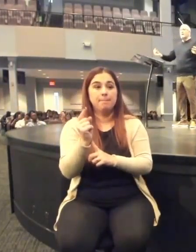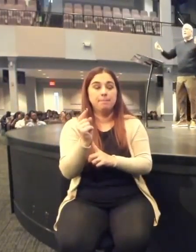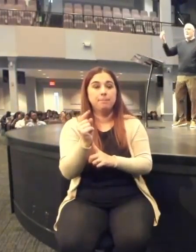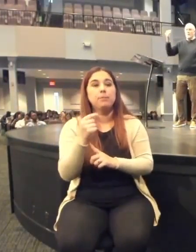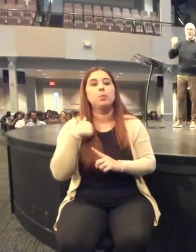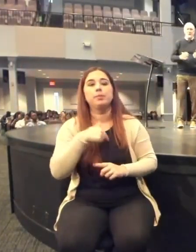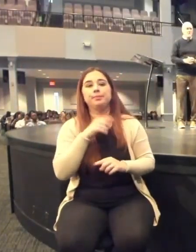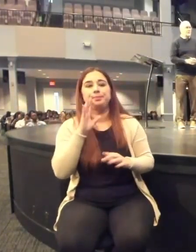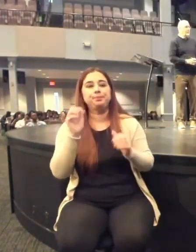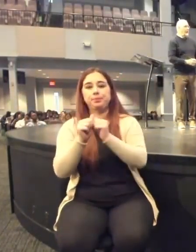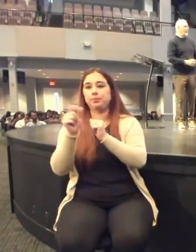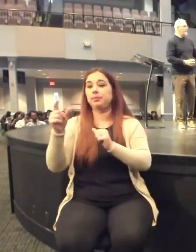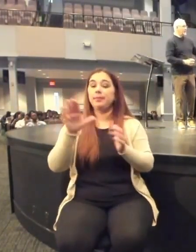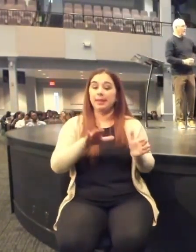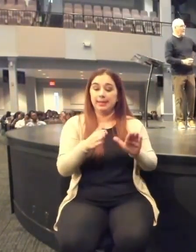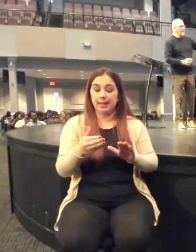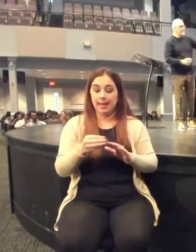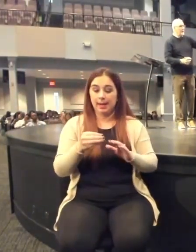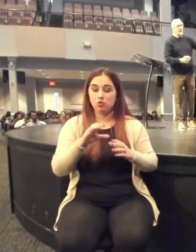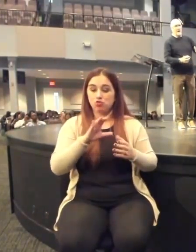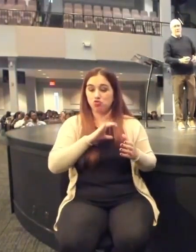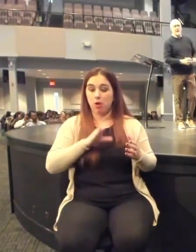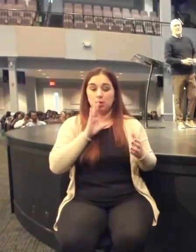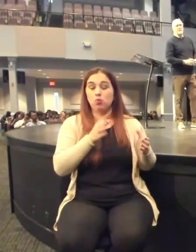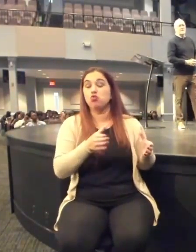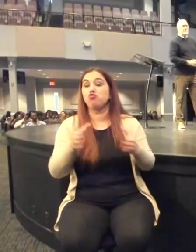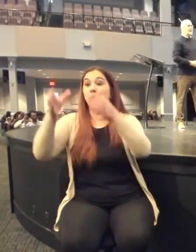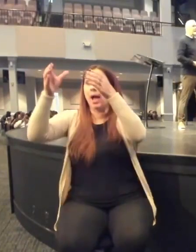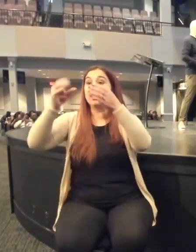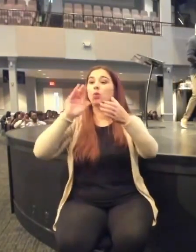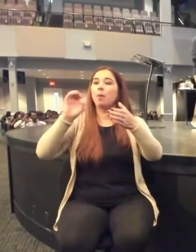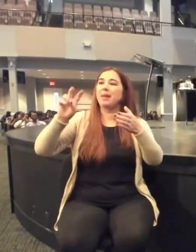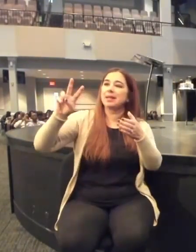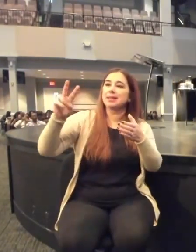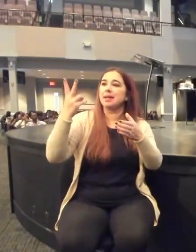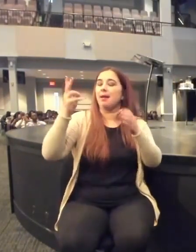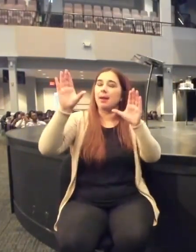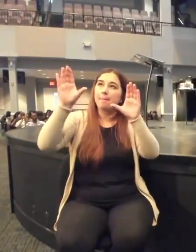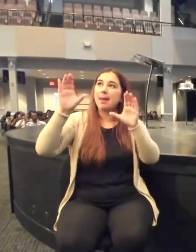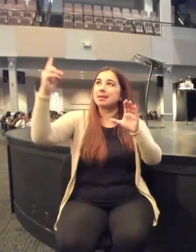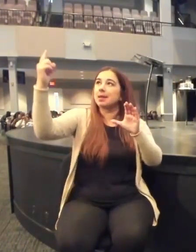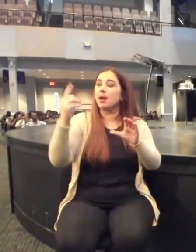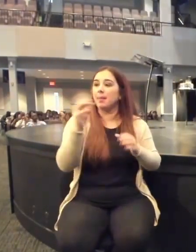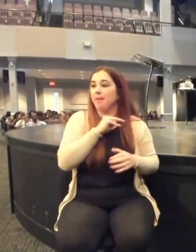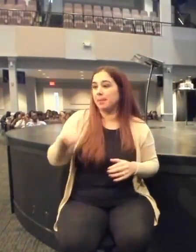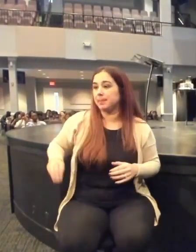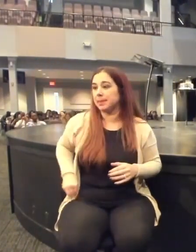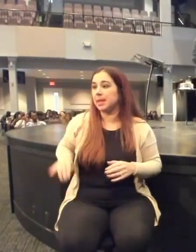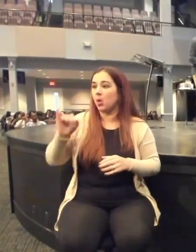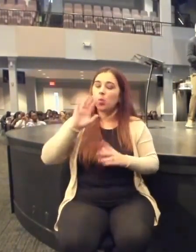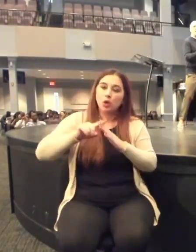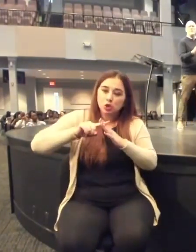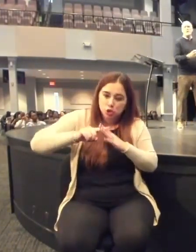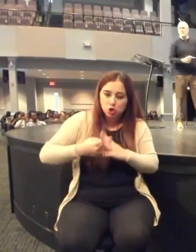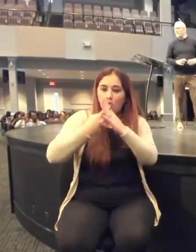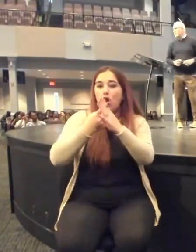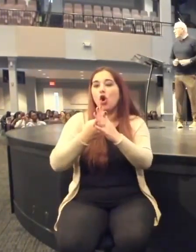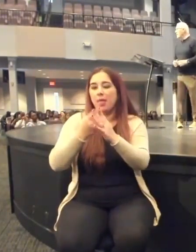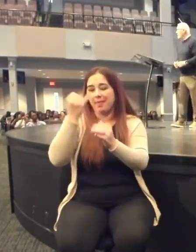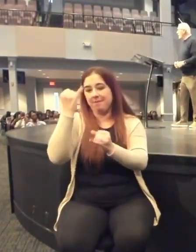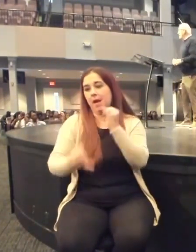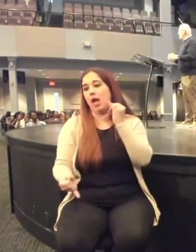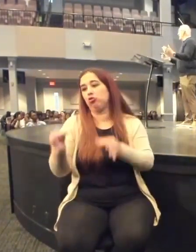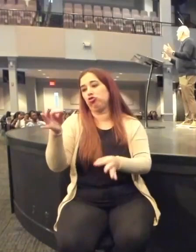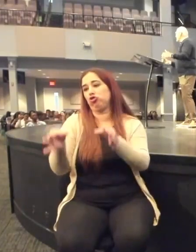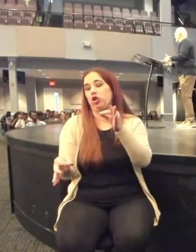him. And the dead in Christ will rise. And there will be this amazing second coming of Messiah, which will then set in motion the final